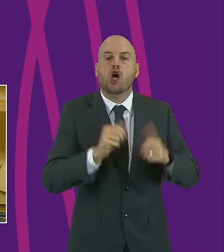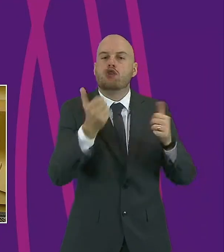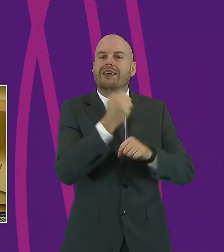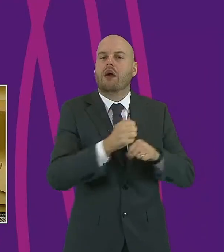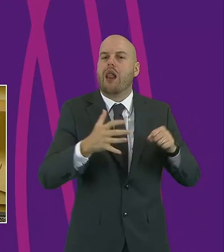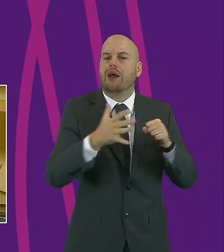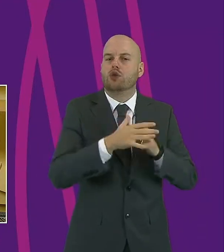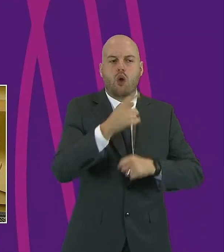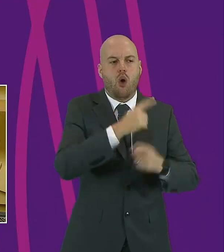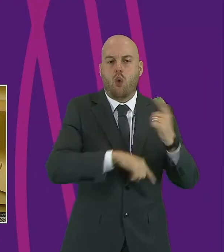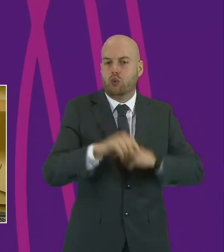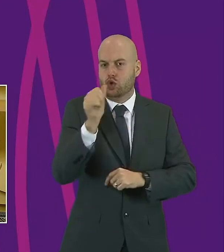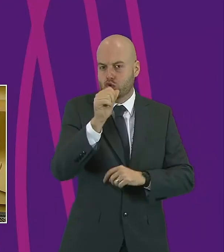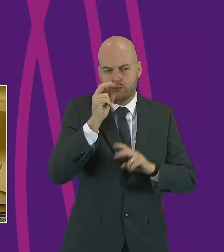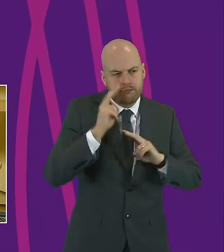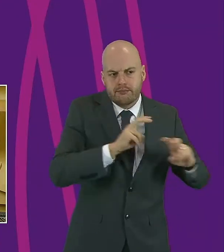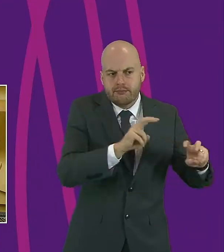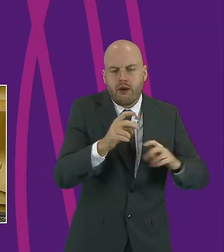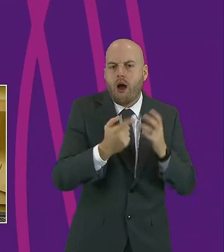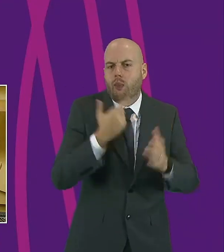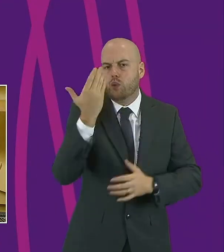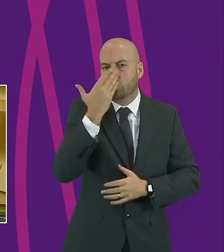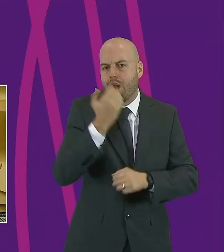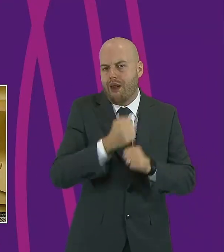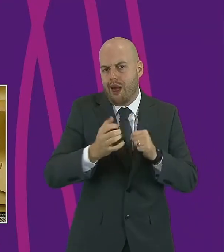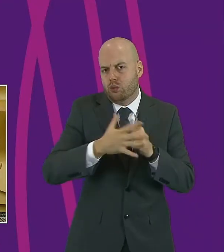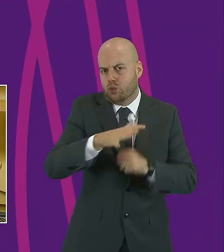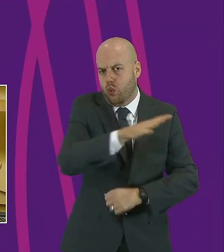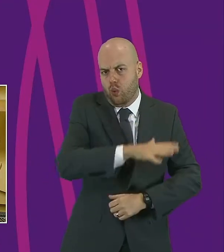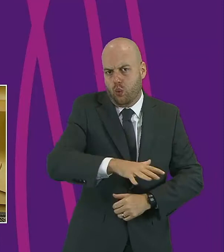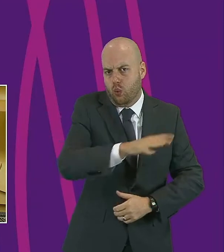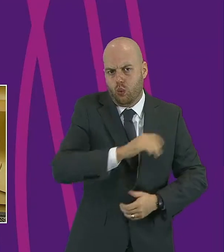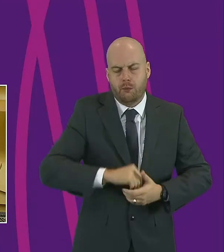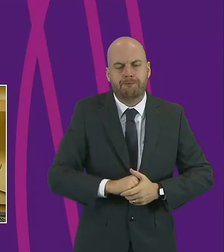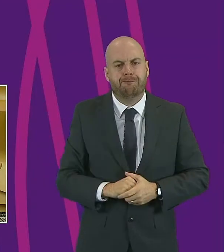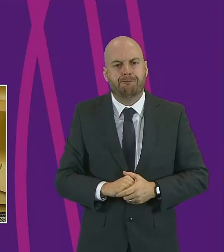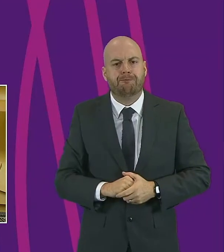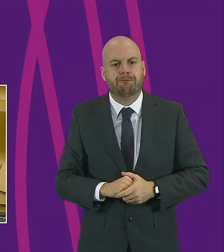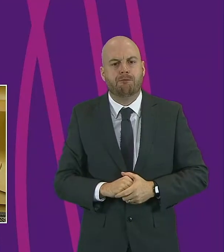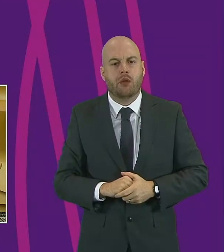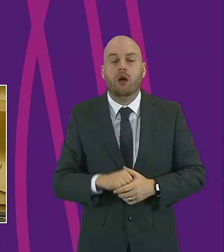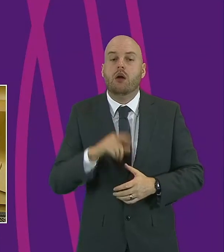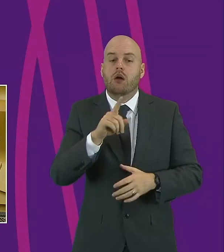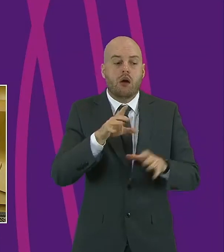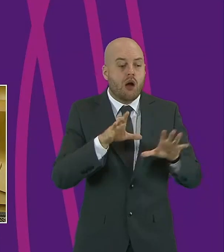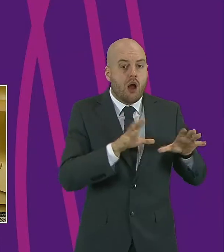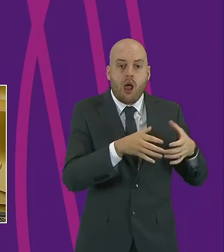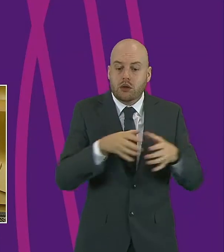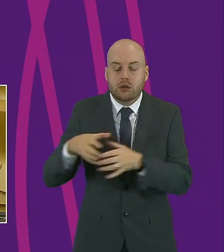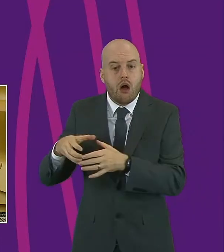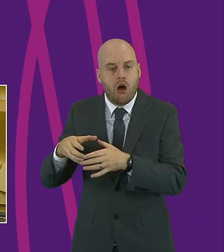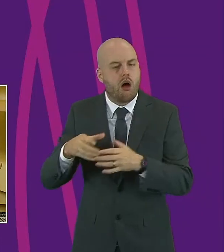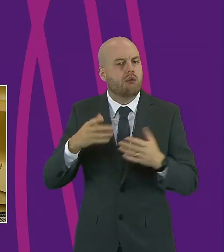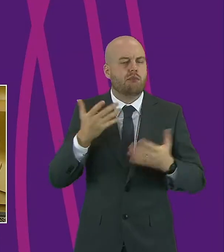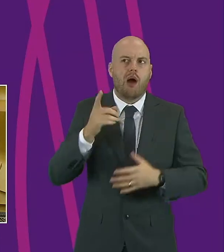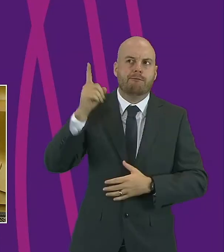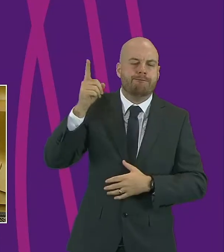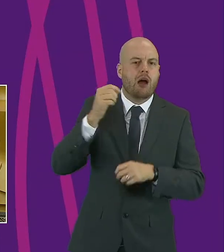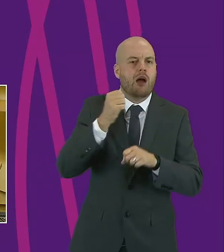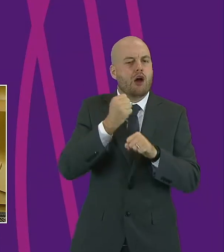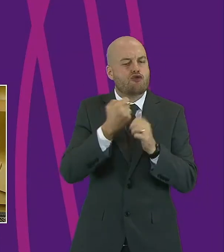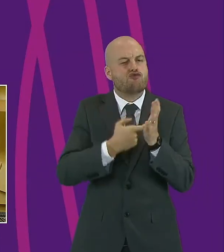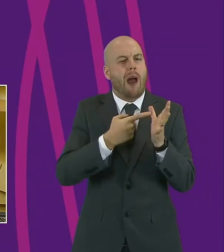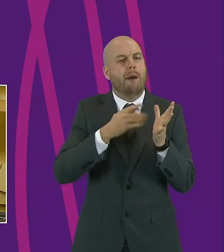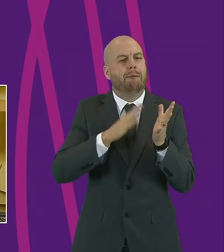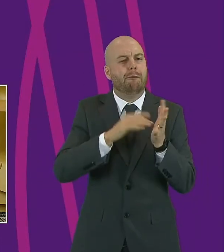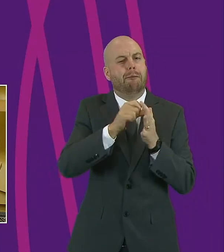other schools in Glasgow. Finally, on clusters, there were 12 new cases in Grampian yesterday. On the latest figures